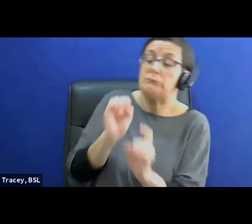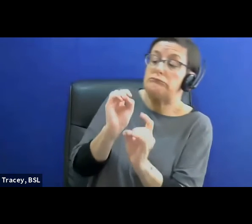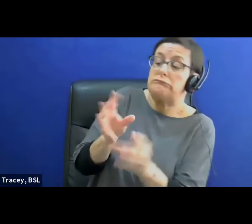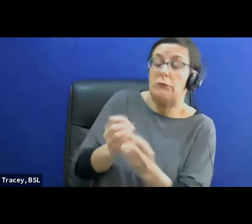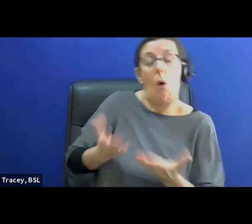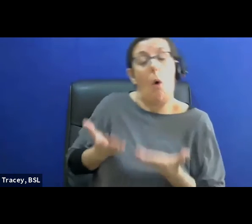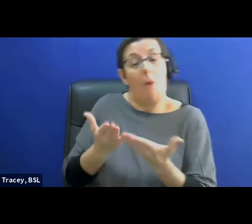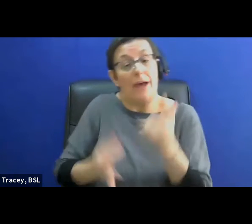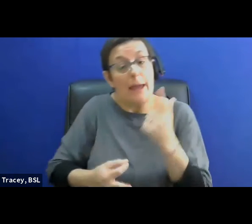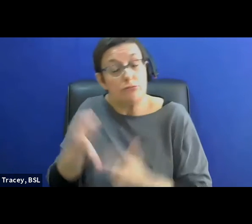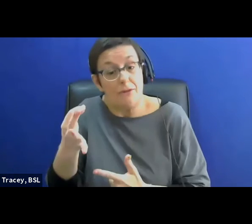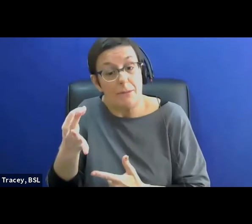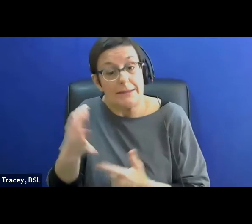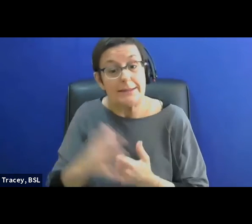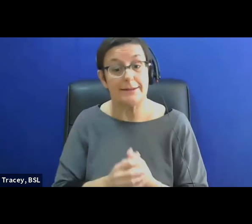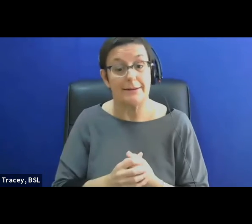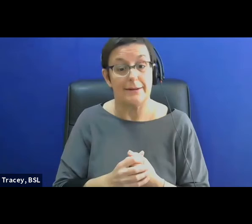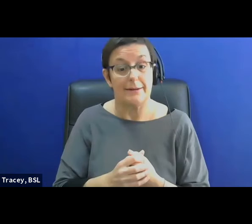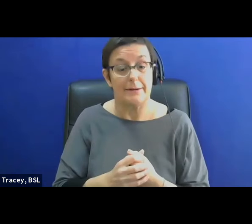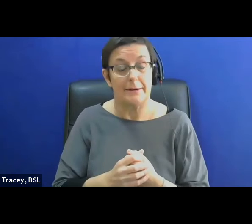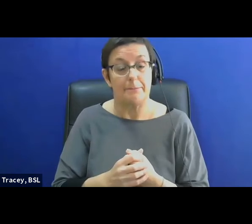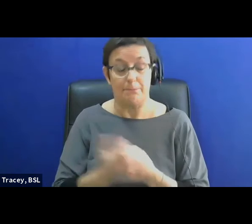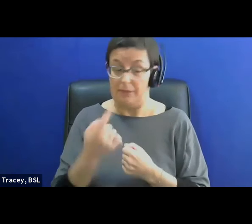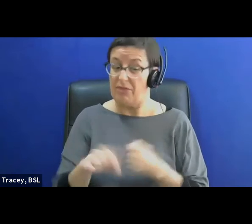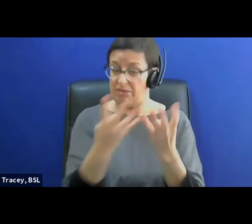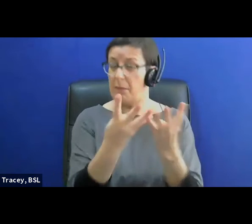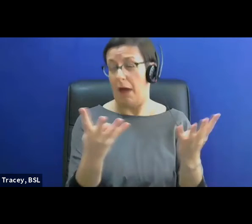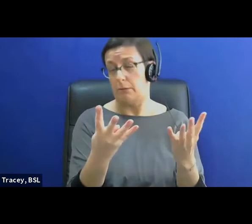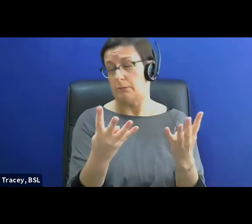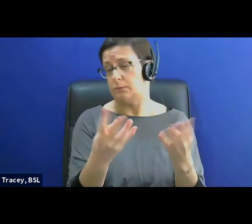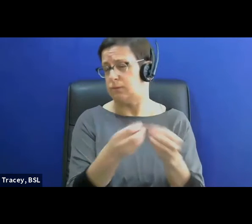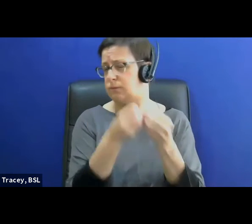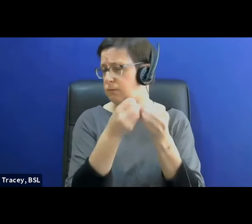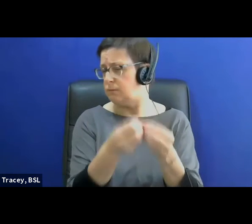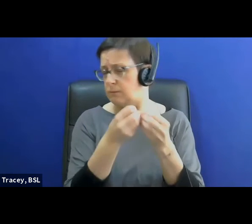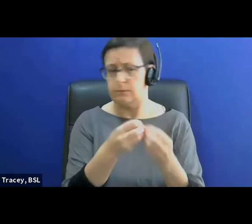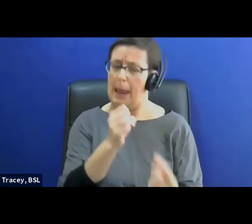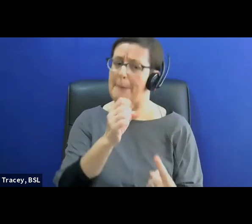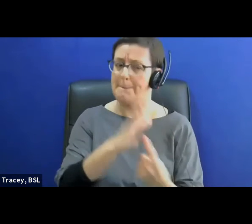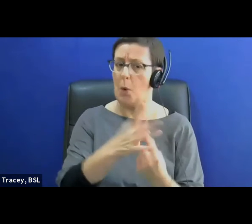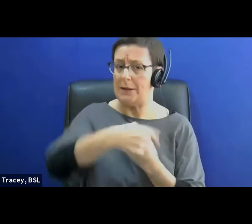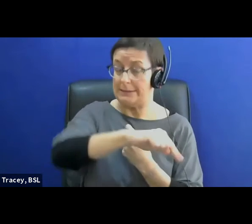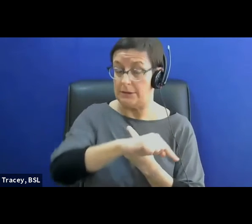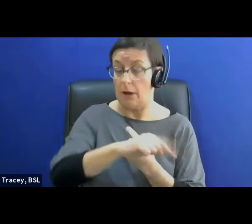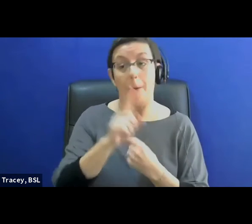So I think these panels are very important. Again, it's not having a panel that's too